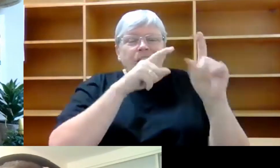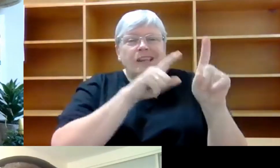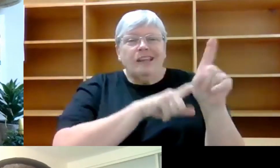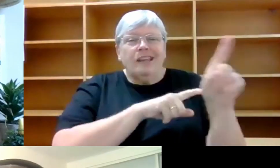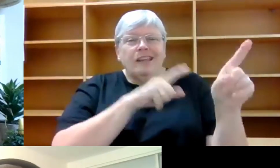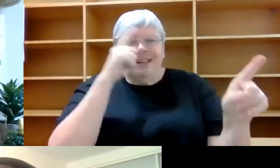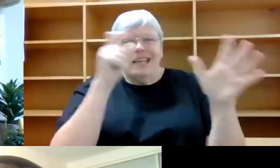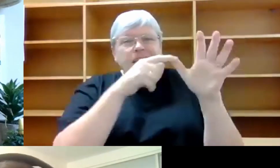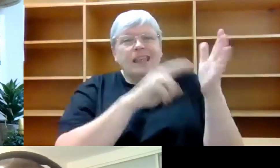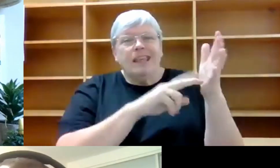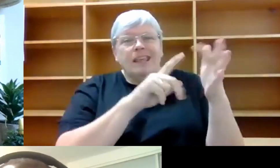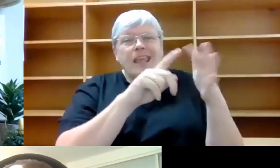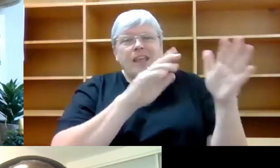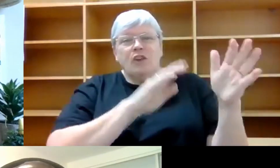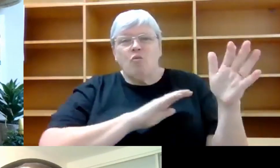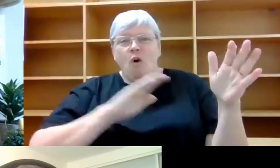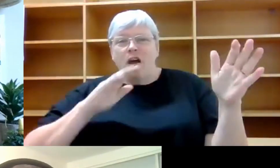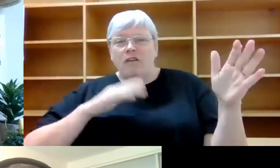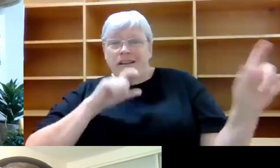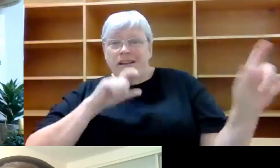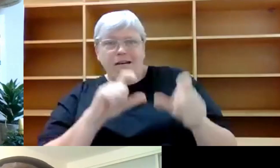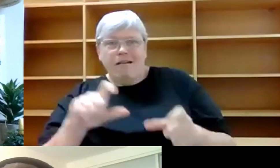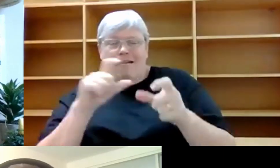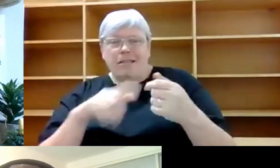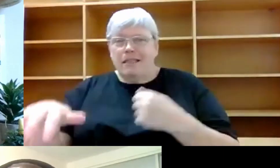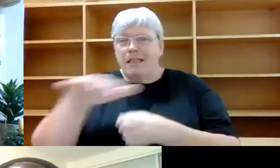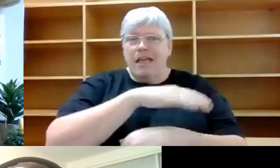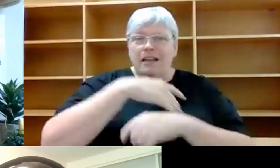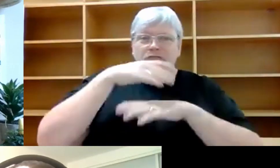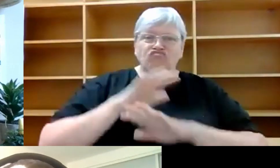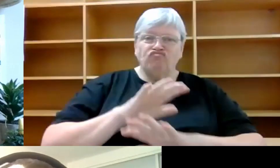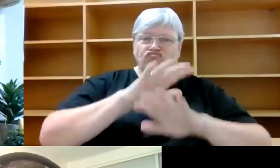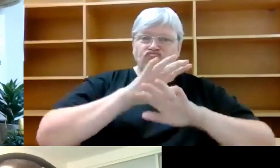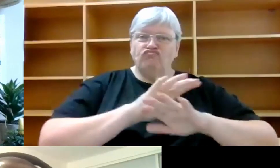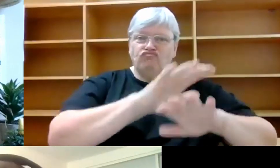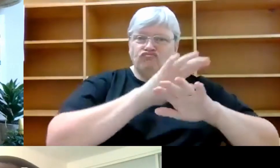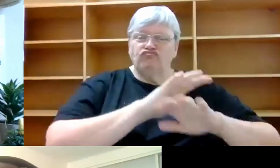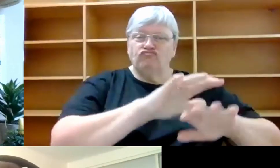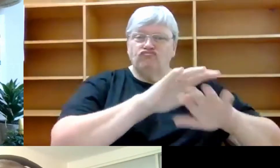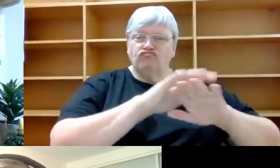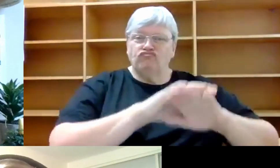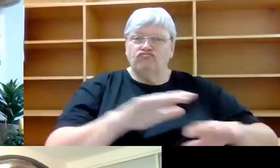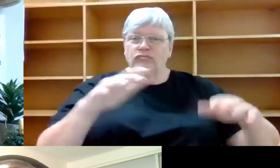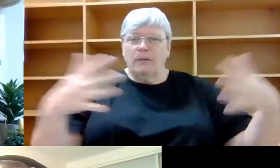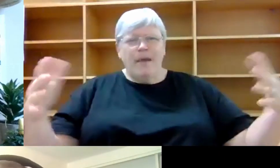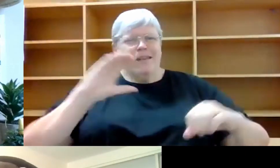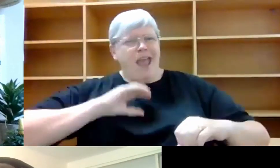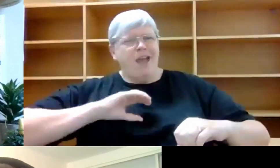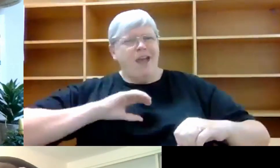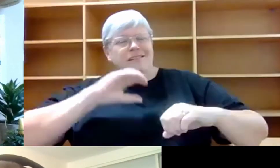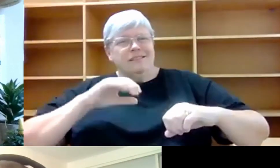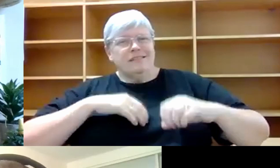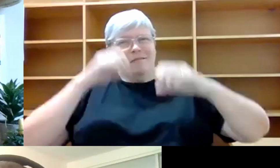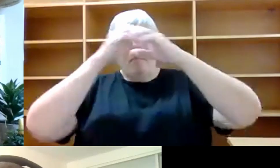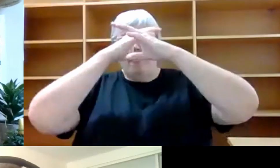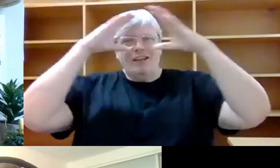Warriors still trotting the land, and they were bigger than big characters, and for the imaginations of